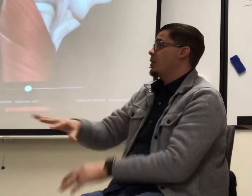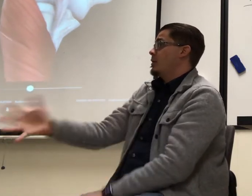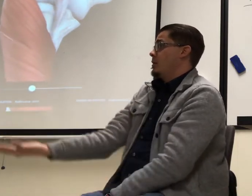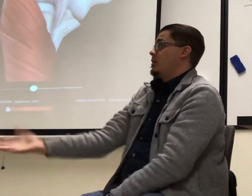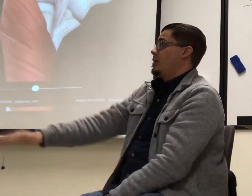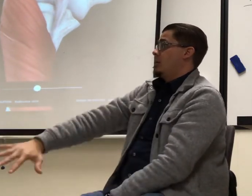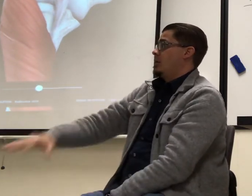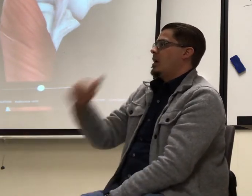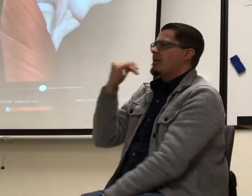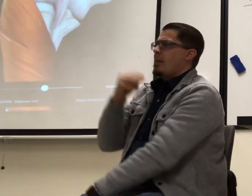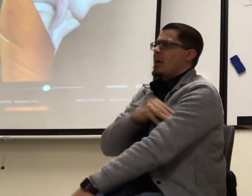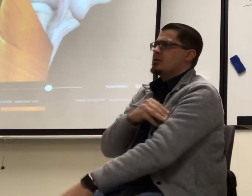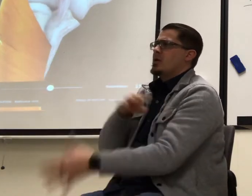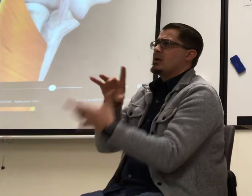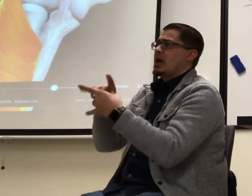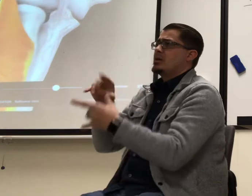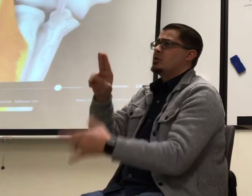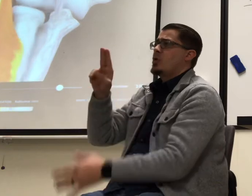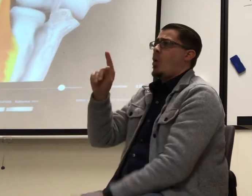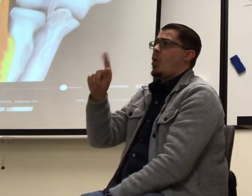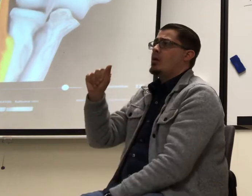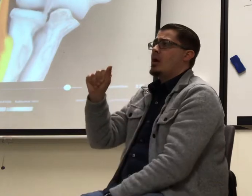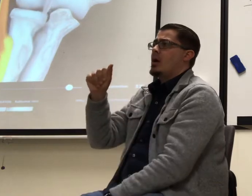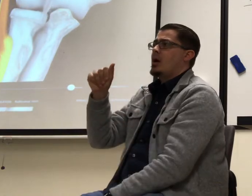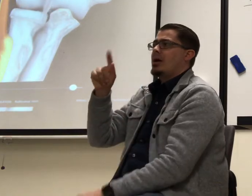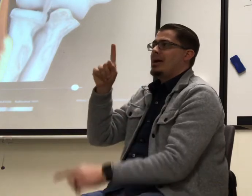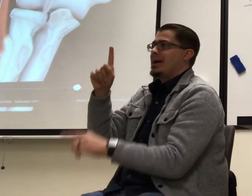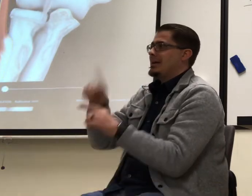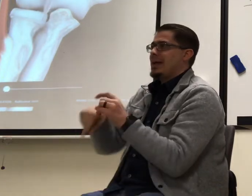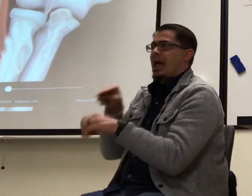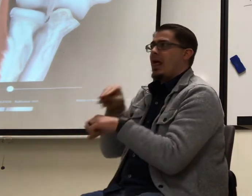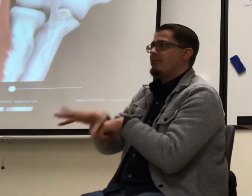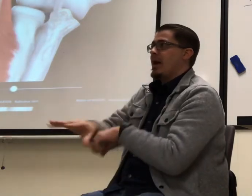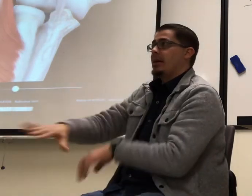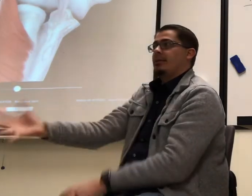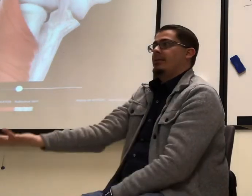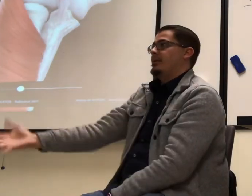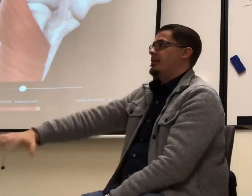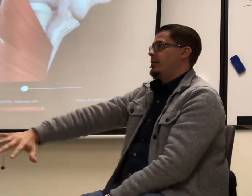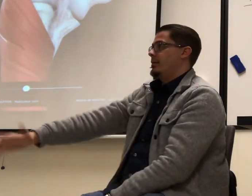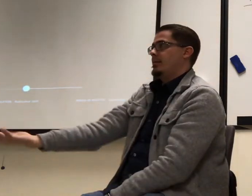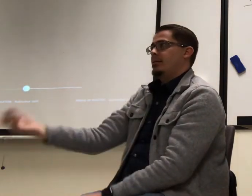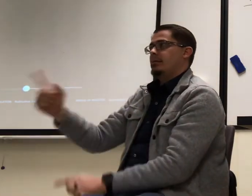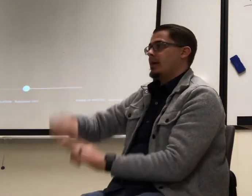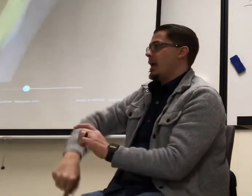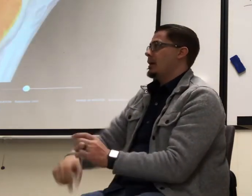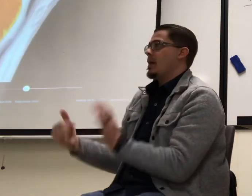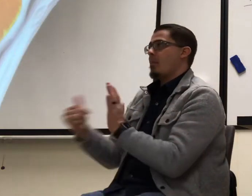If a muscle attaches to the ulna, it cannot affect pronation supination at all.